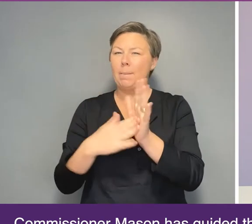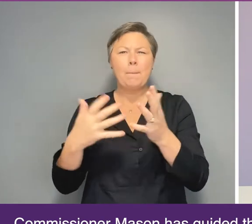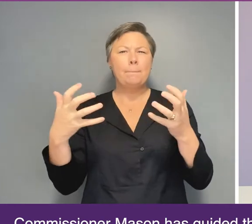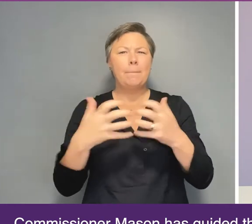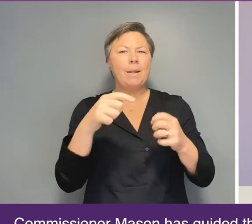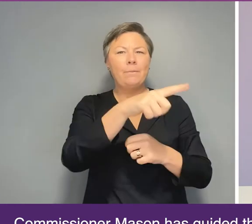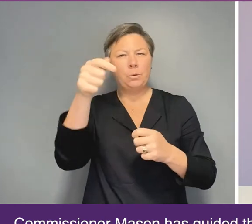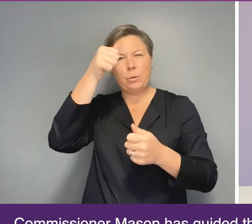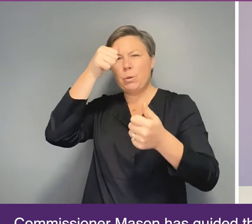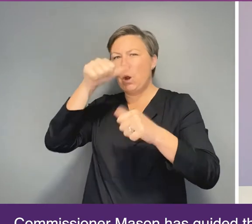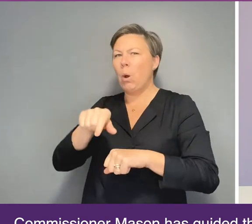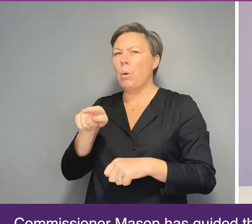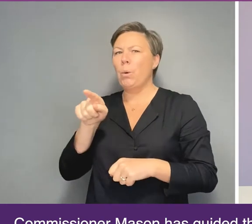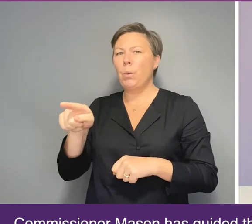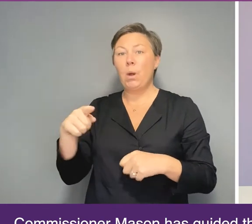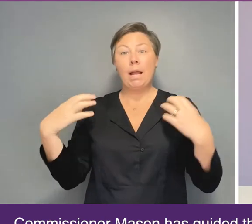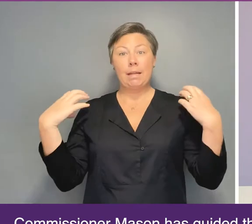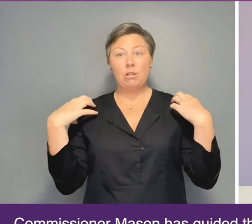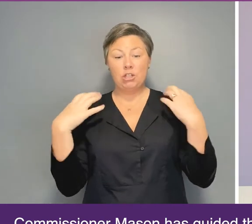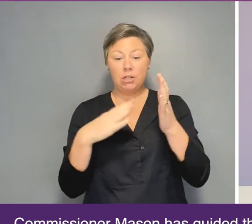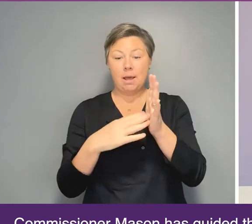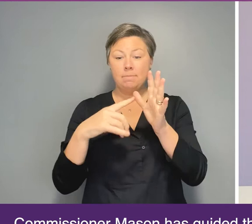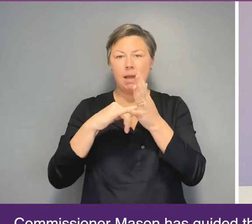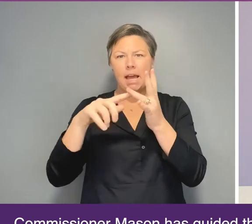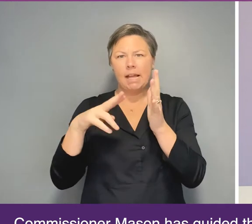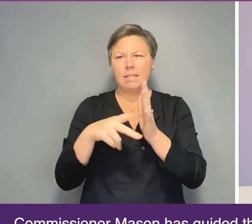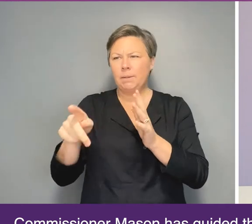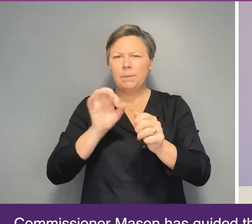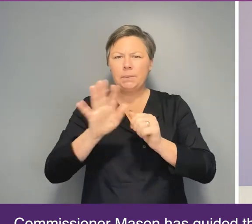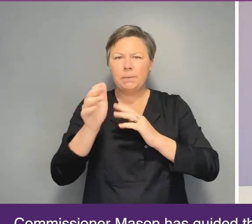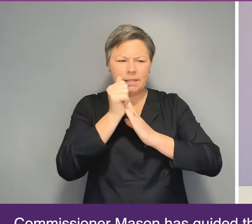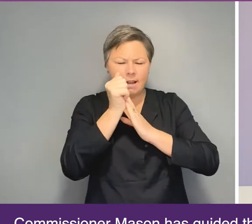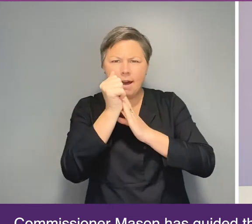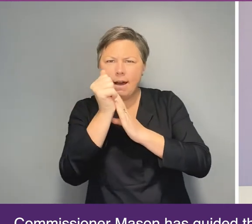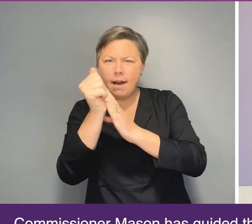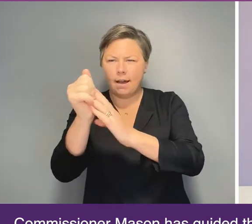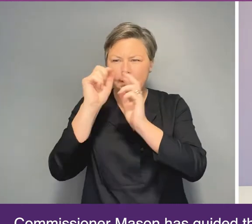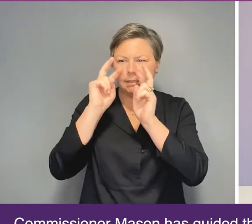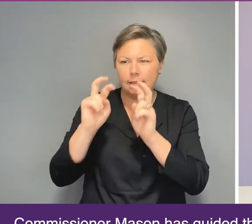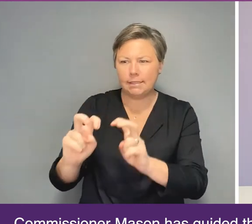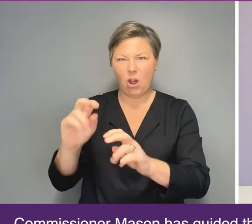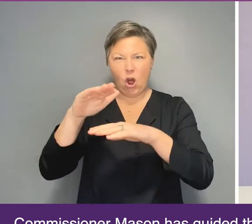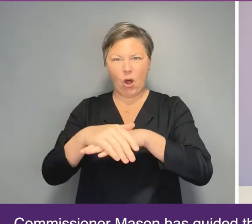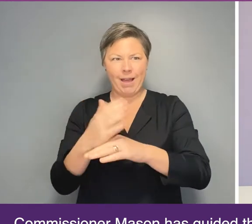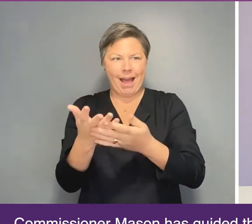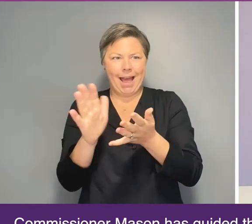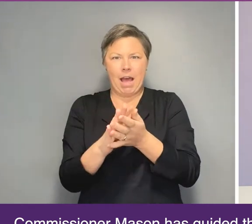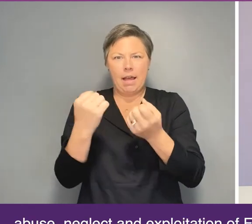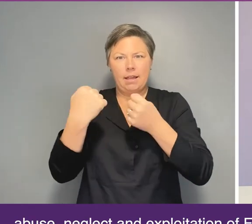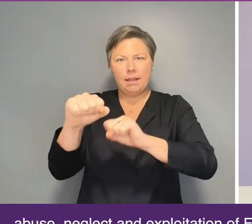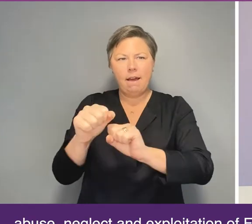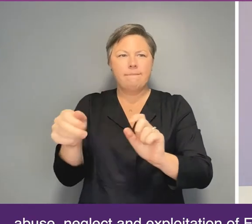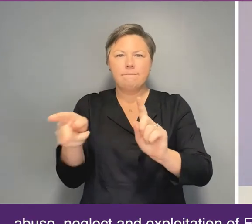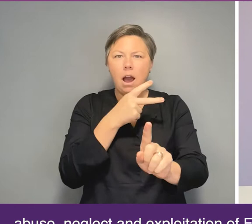Commissioner Mason has guided the Royal Commission in its investigation of what should be done to prevent violence against